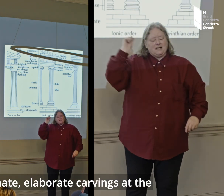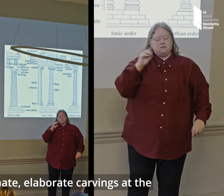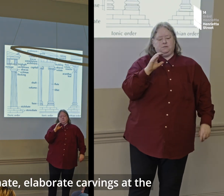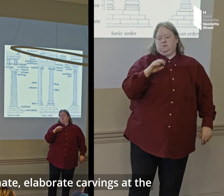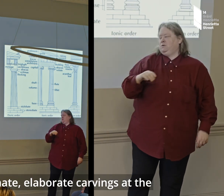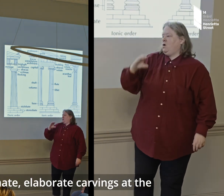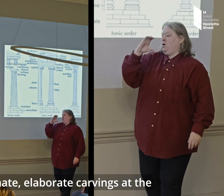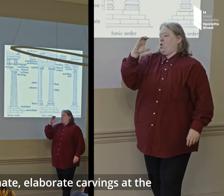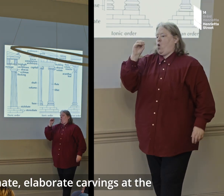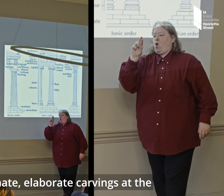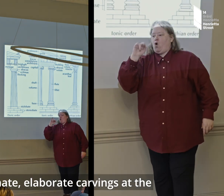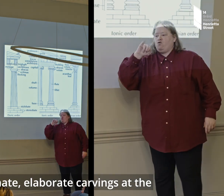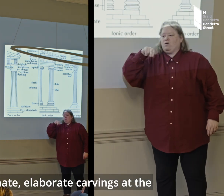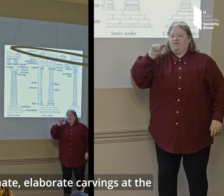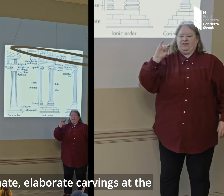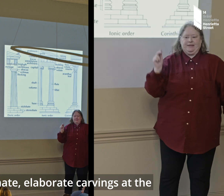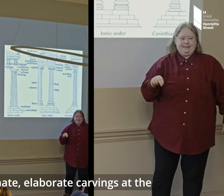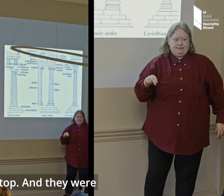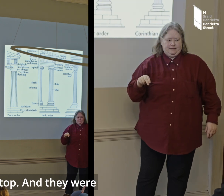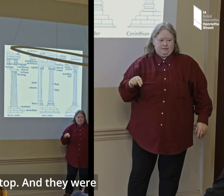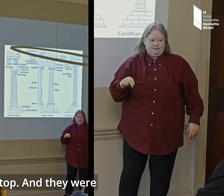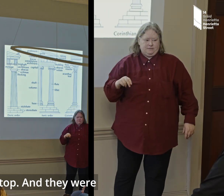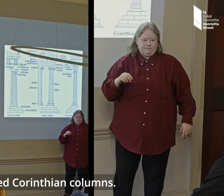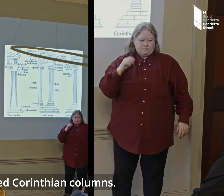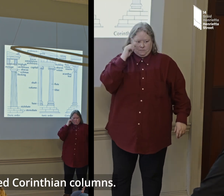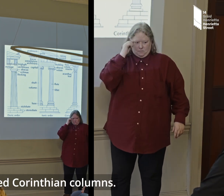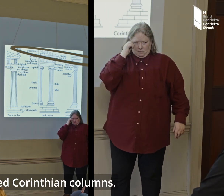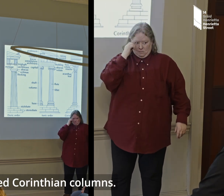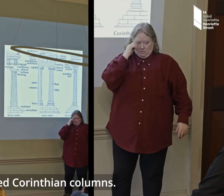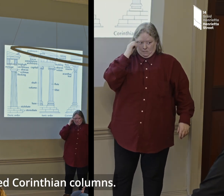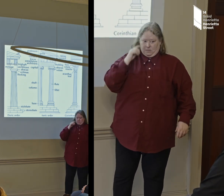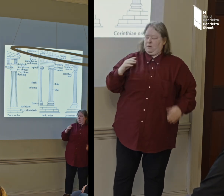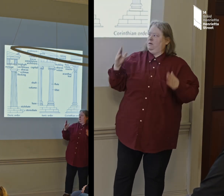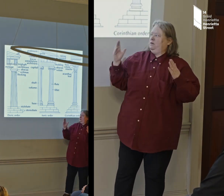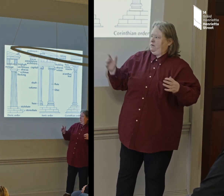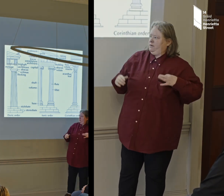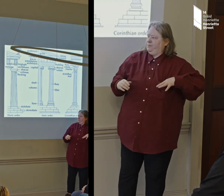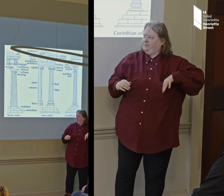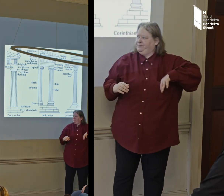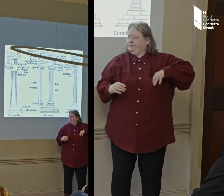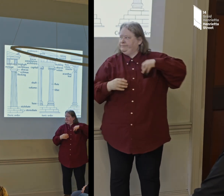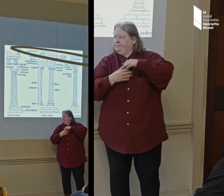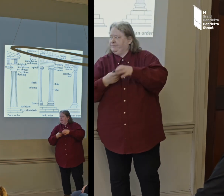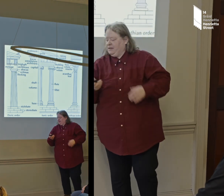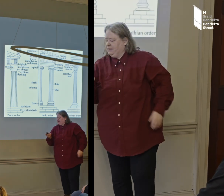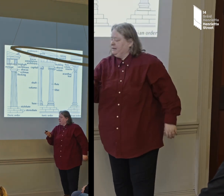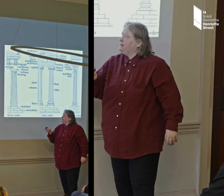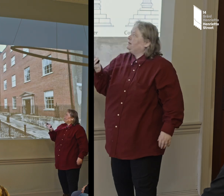very ornate, elaborate carvings at the top. And they were called Corinthian columns.